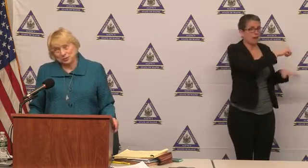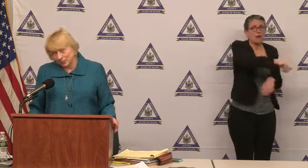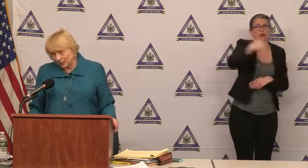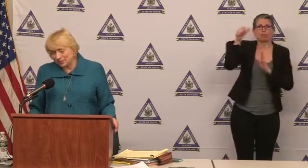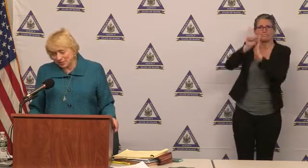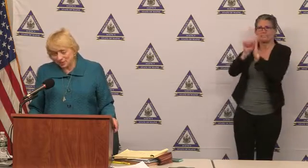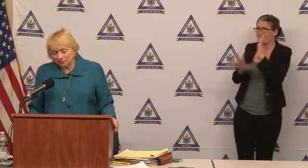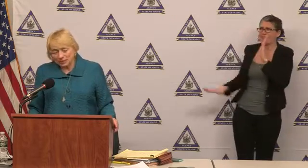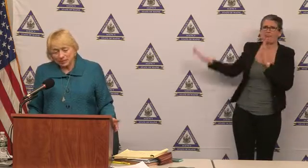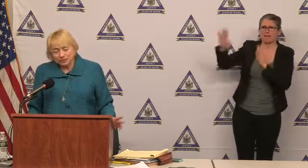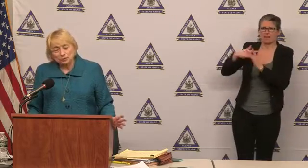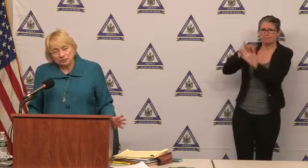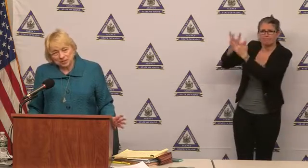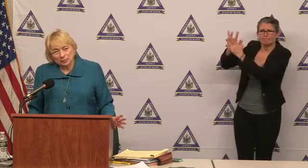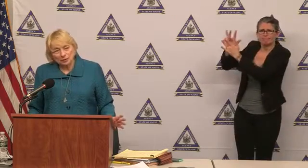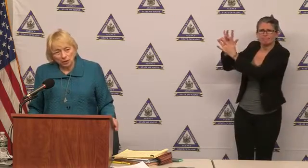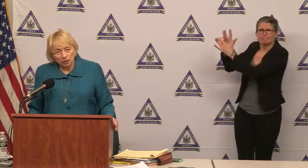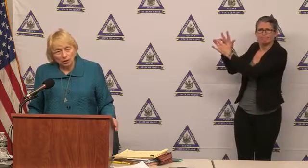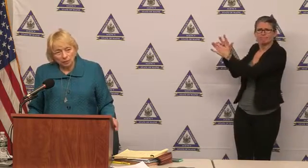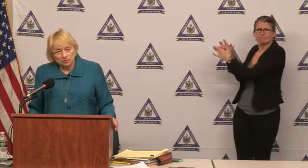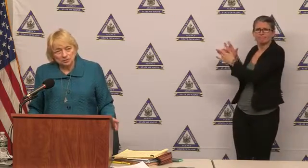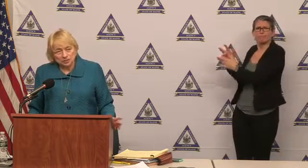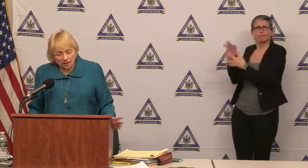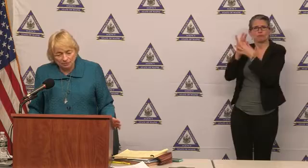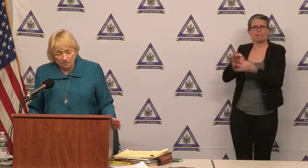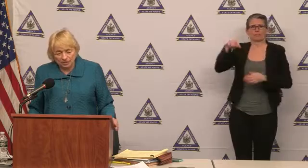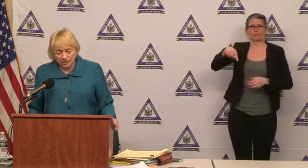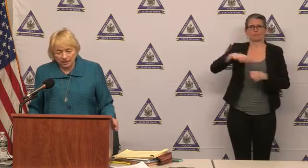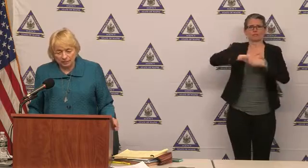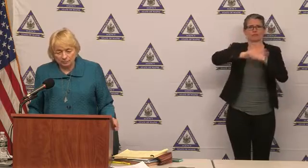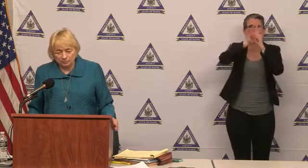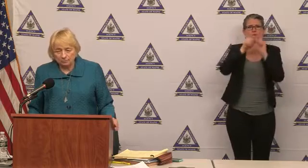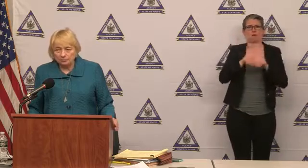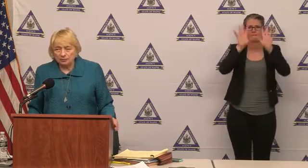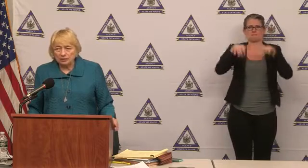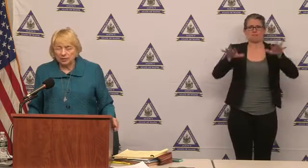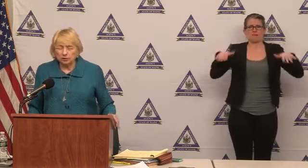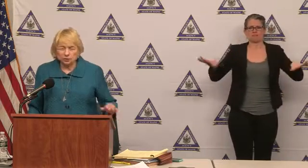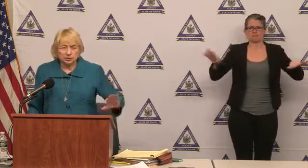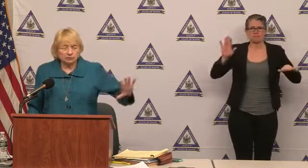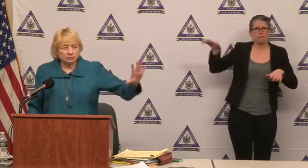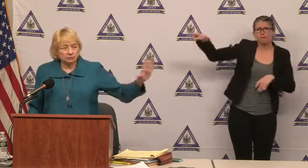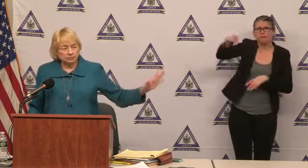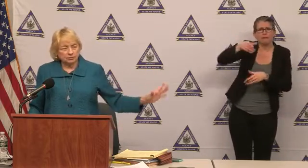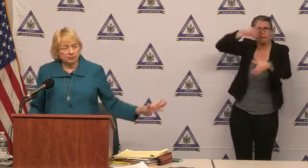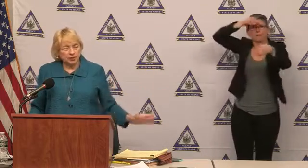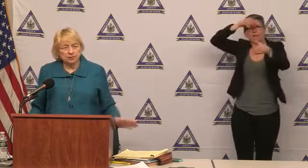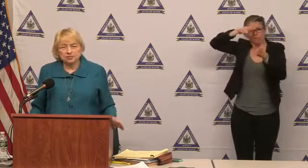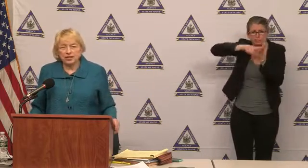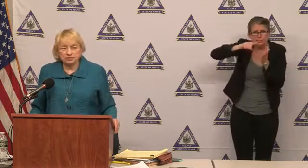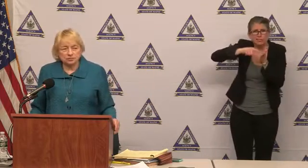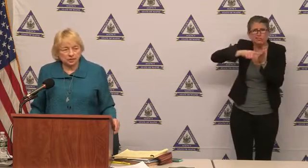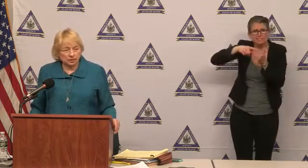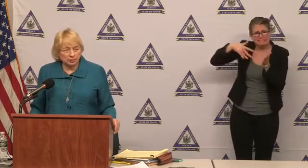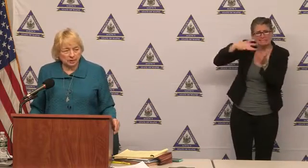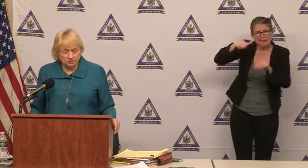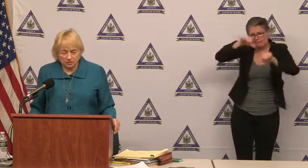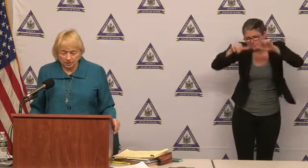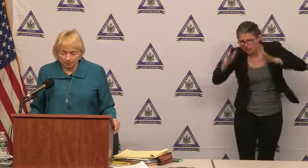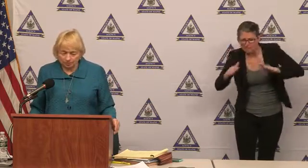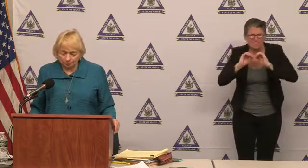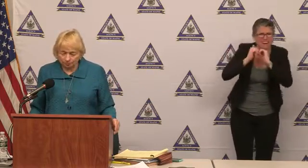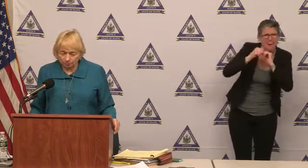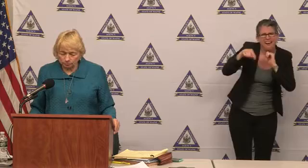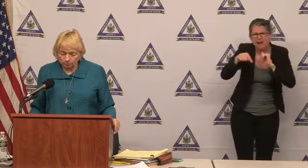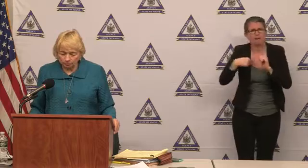coronavirus response team to examine all options every day, including the various actions taken by other